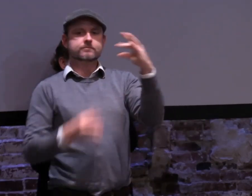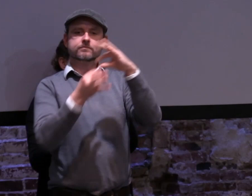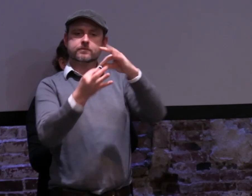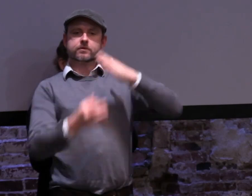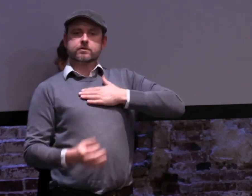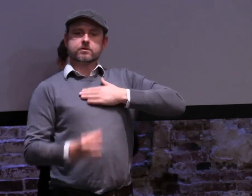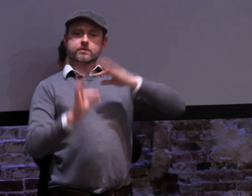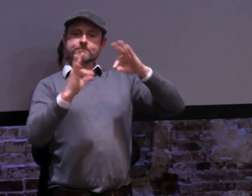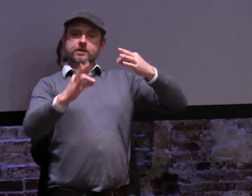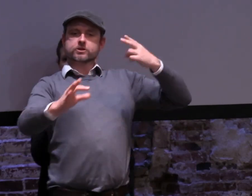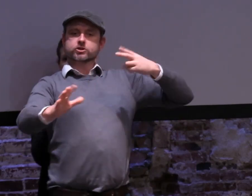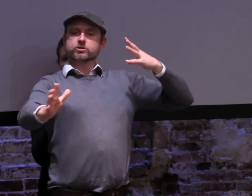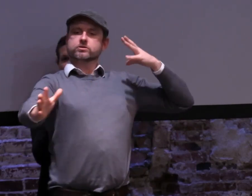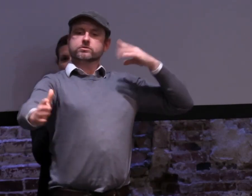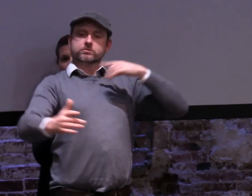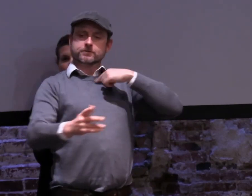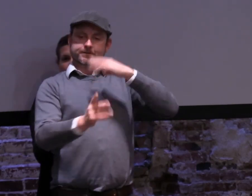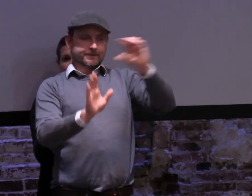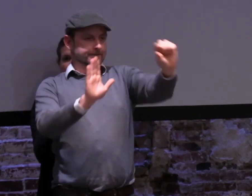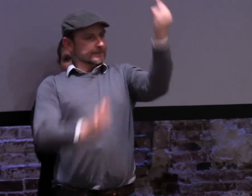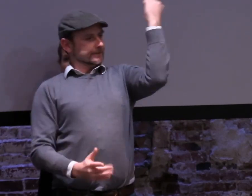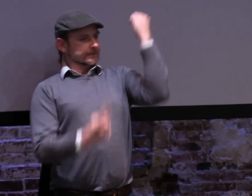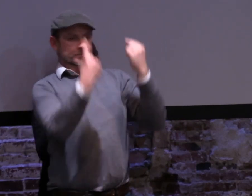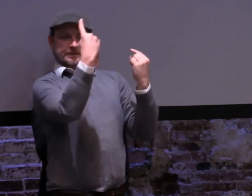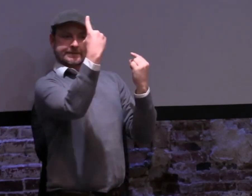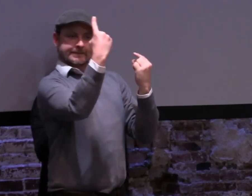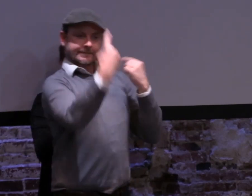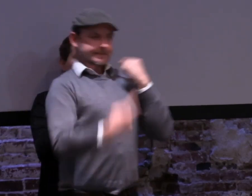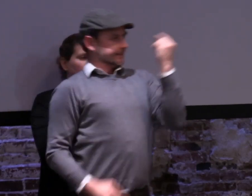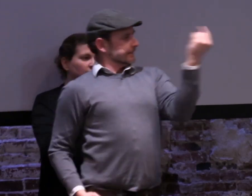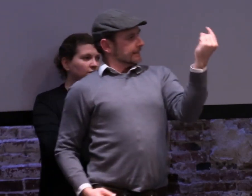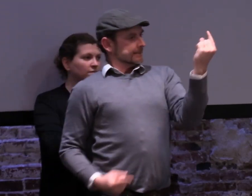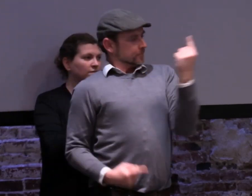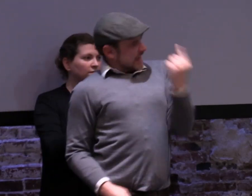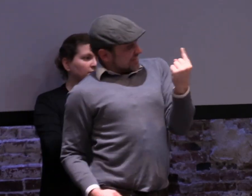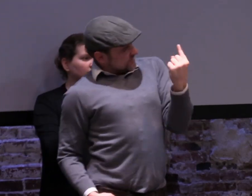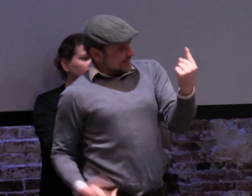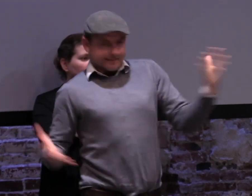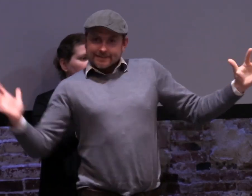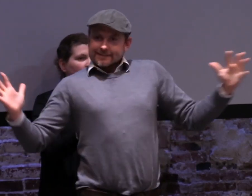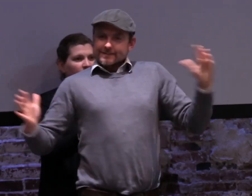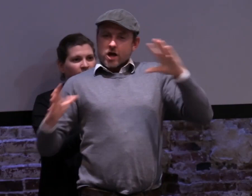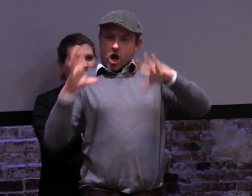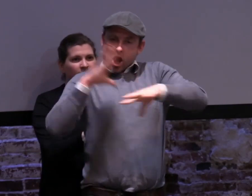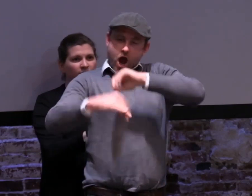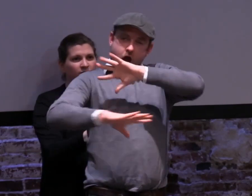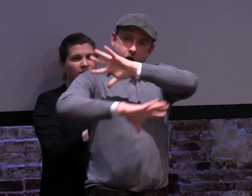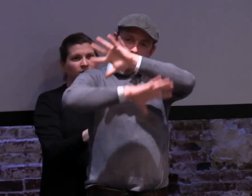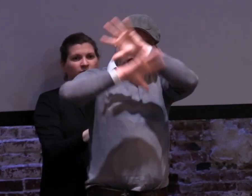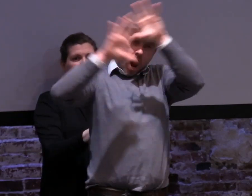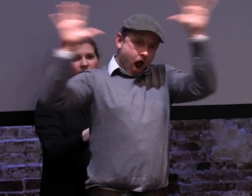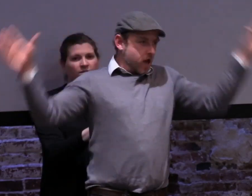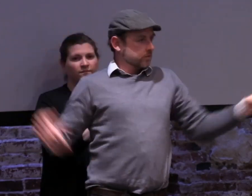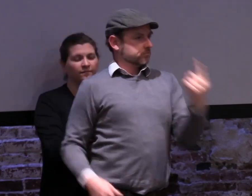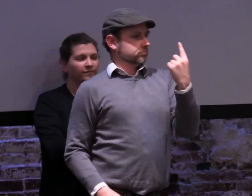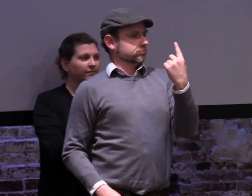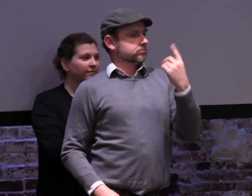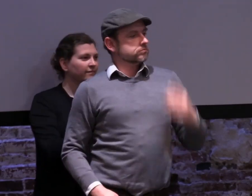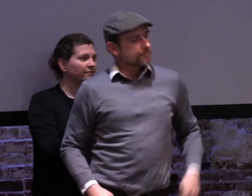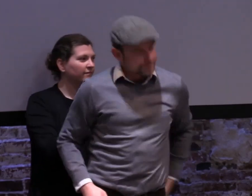one item that I kept connected to my family's history from working on that farm was one item. Of all the things